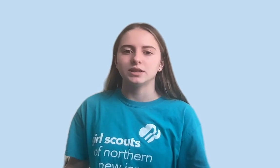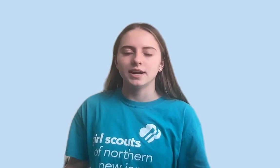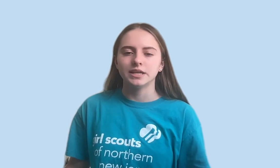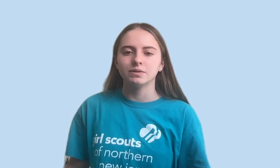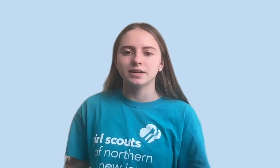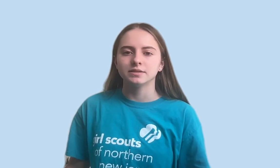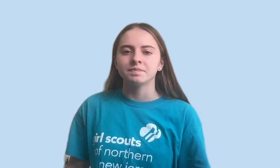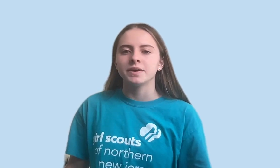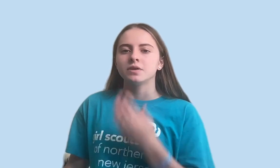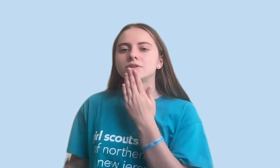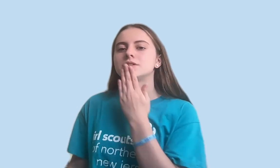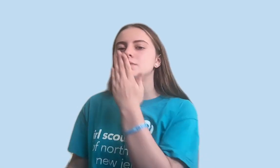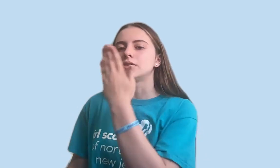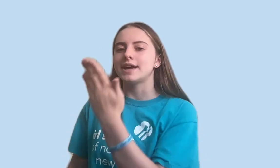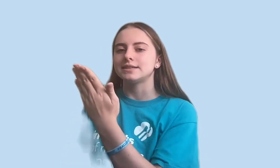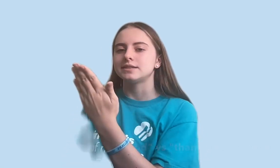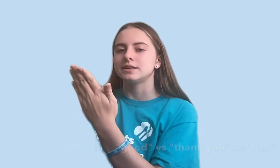thank you is, which is less